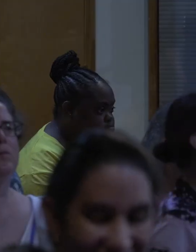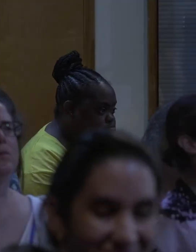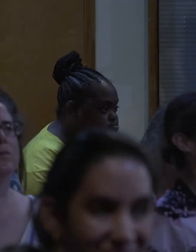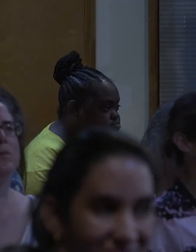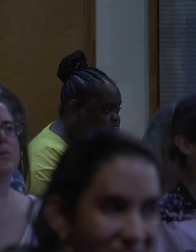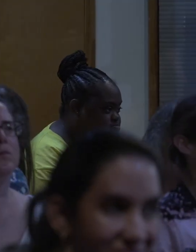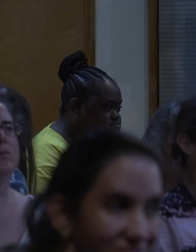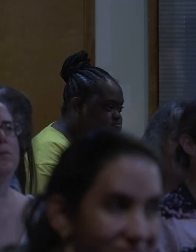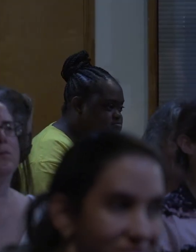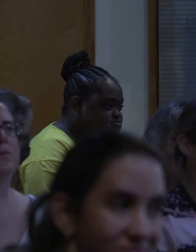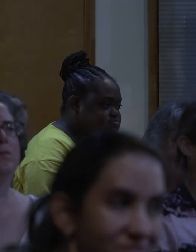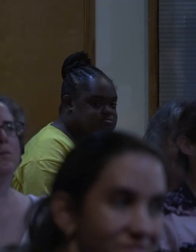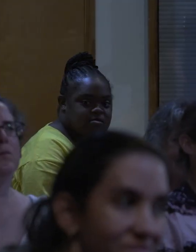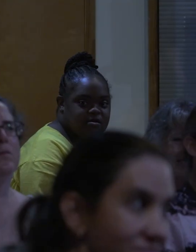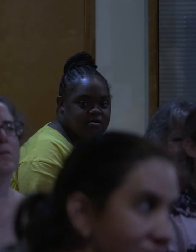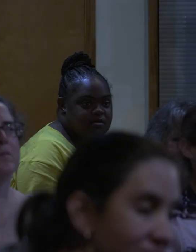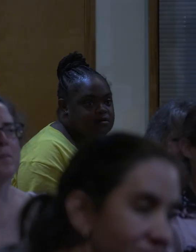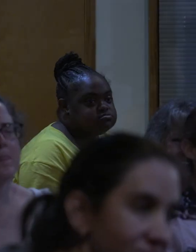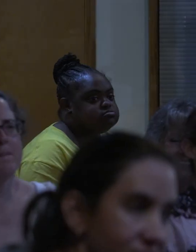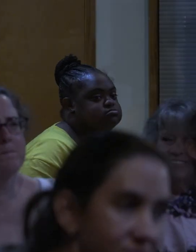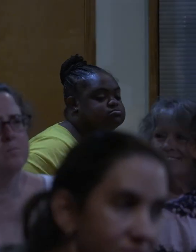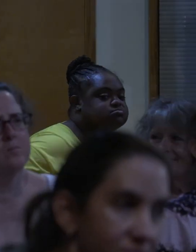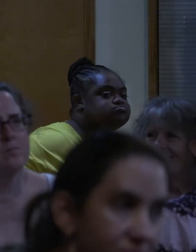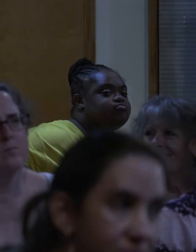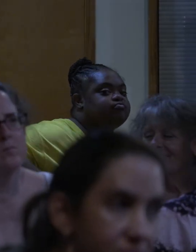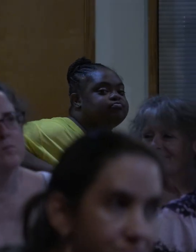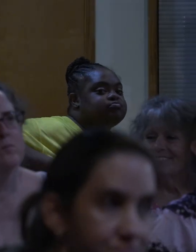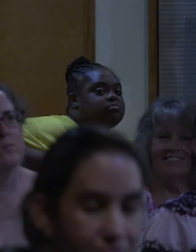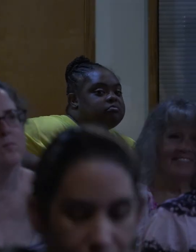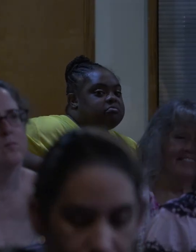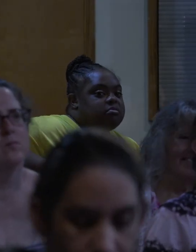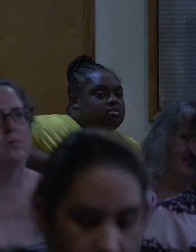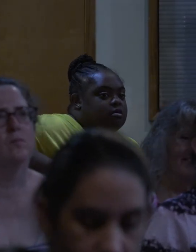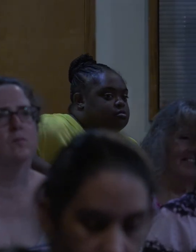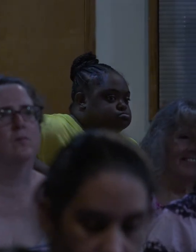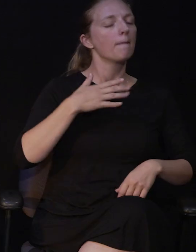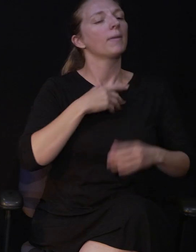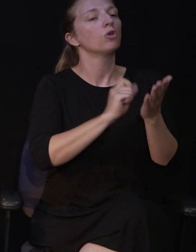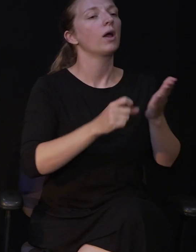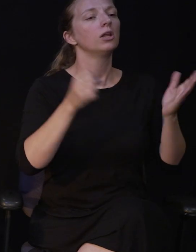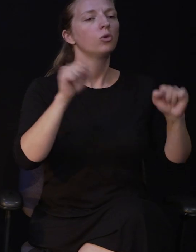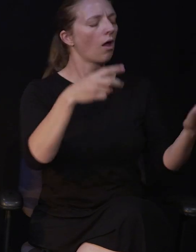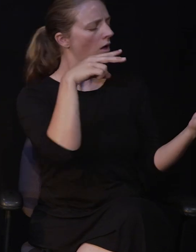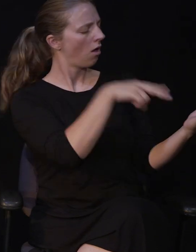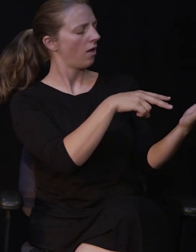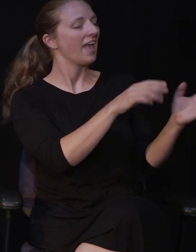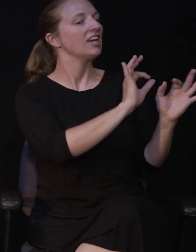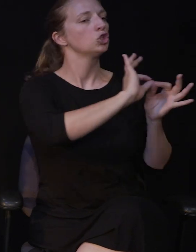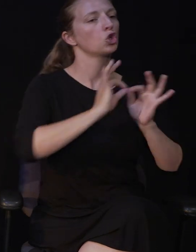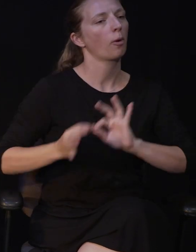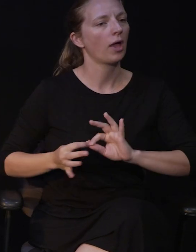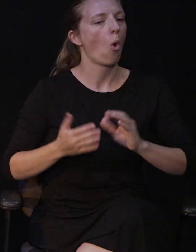you spent enough time to know me, you will be able to look at my writing and interpret what